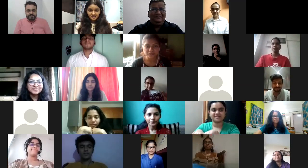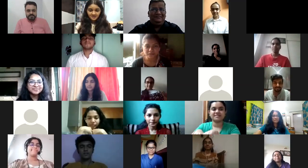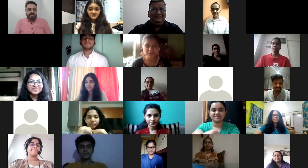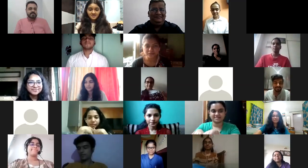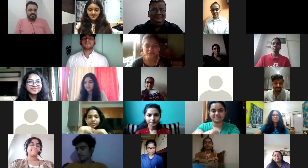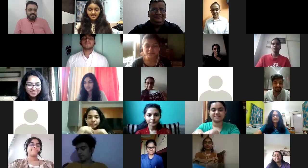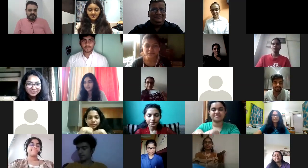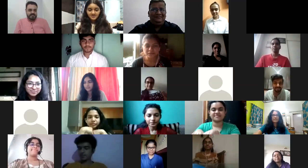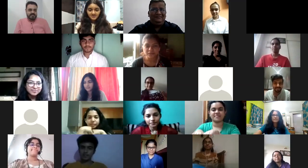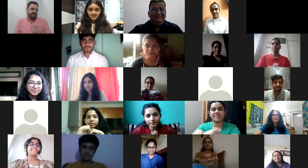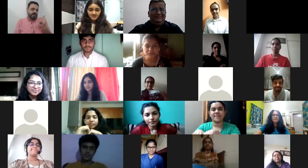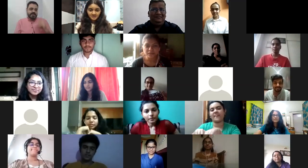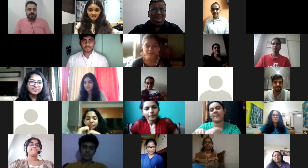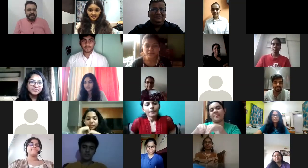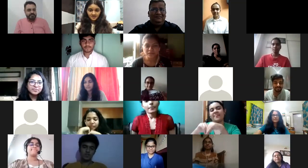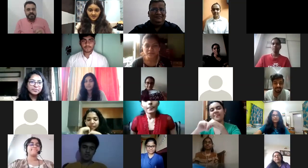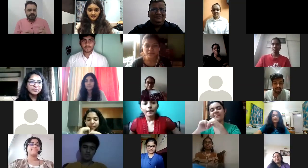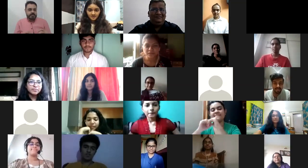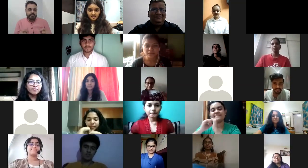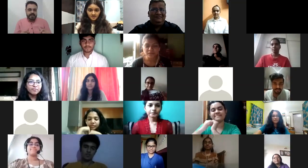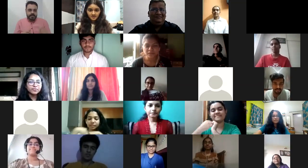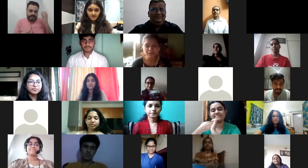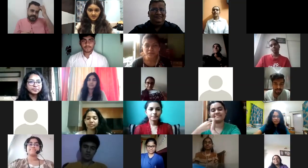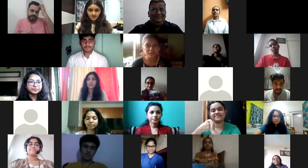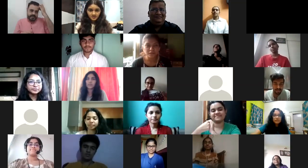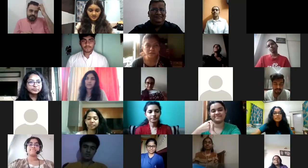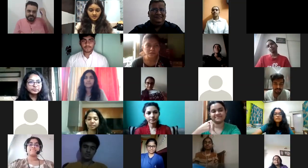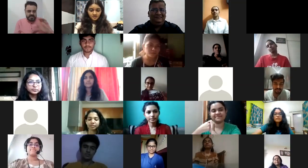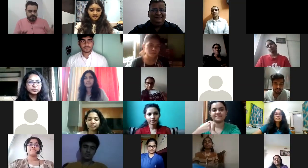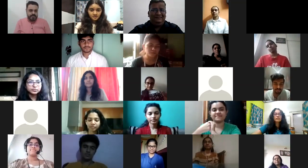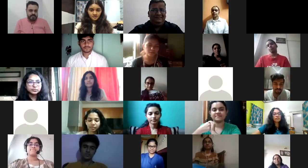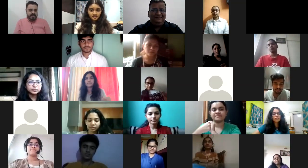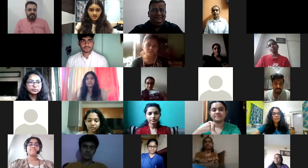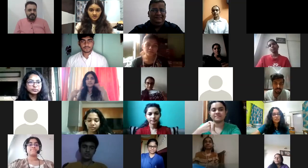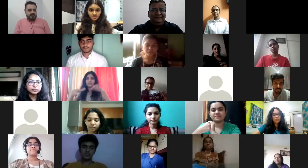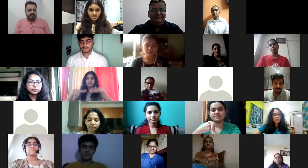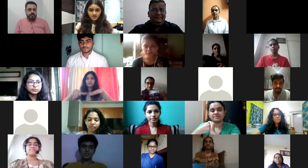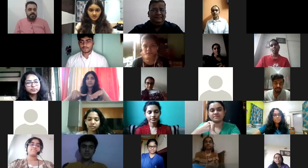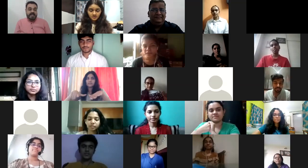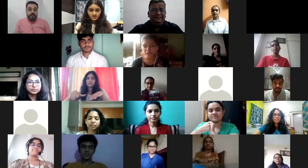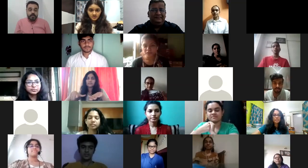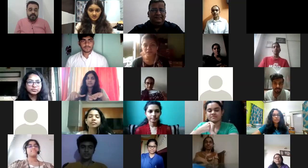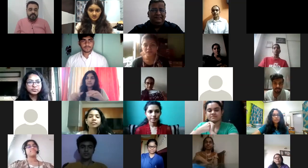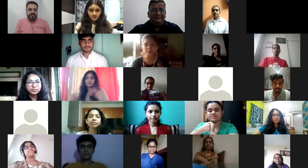Yes? Okay. So can we repeat it quickly and then finish this weekdays? Sign for a week, we just